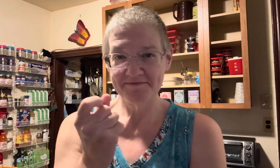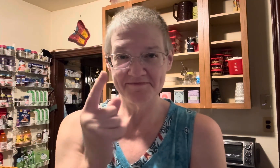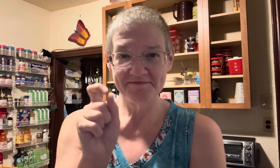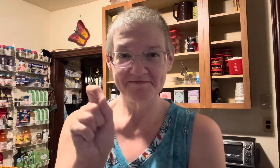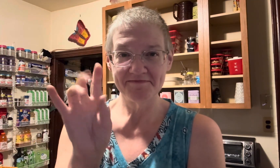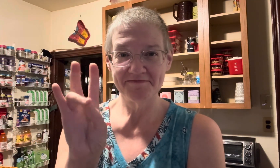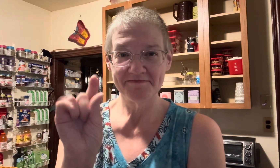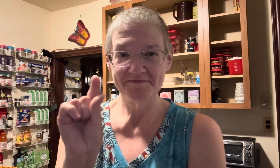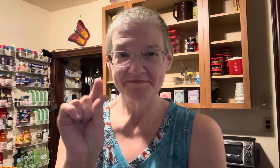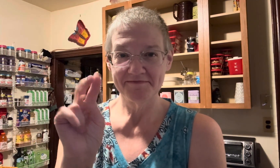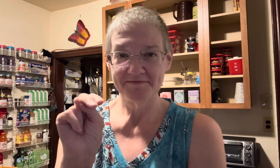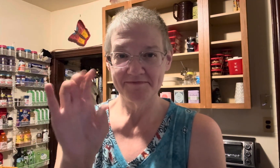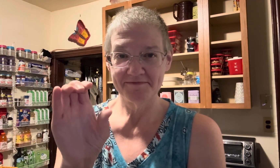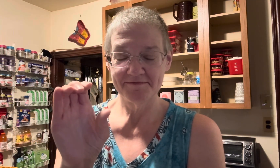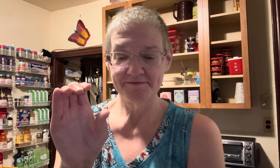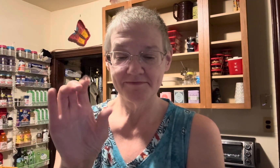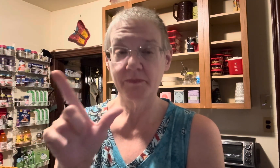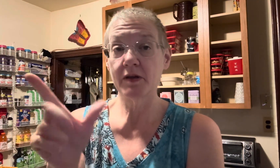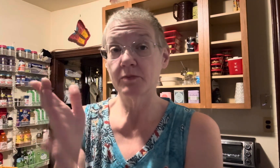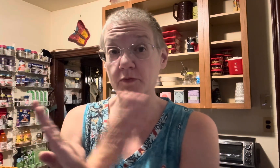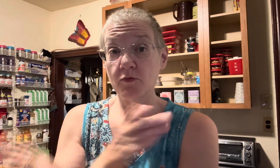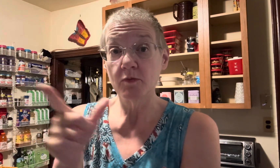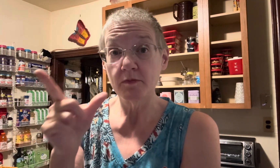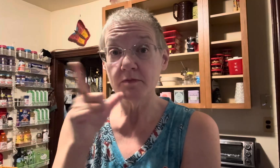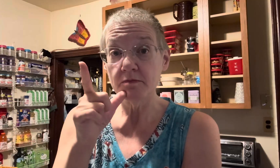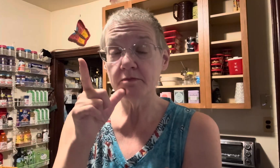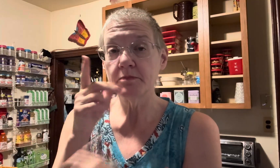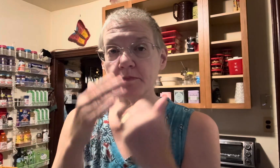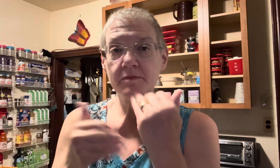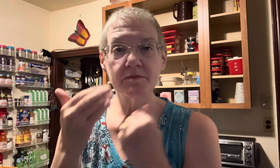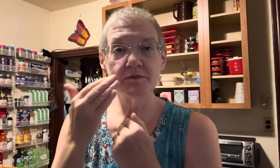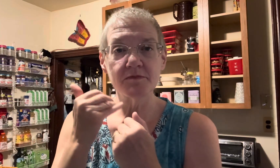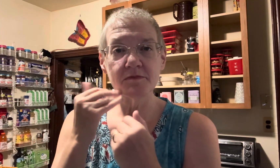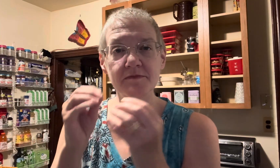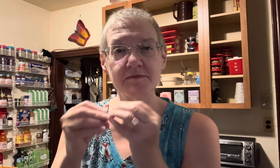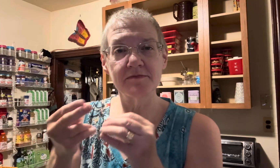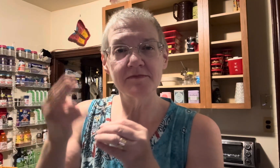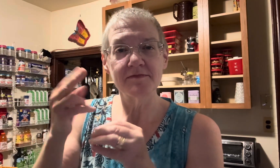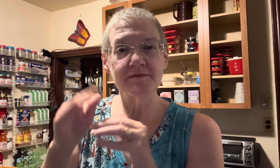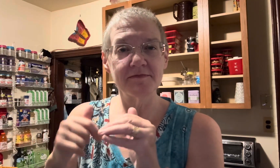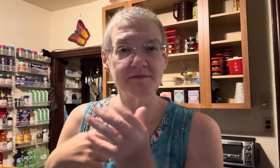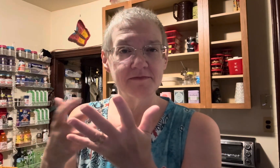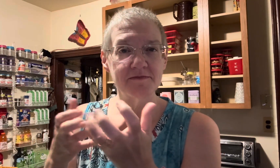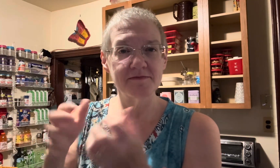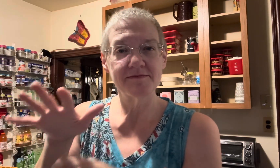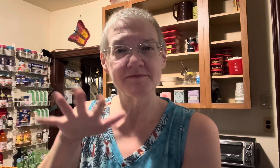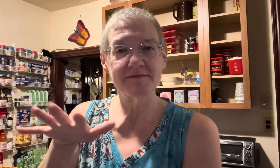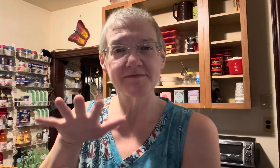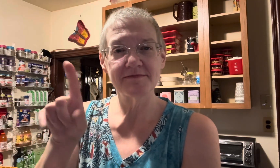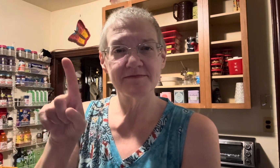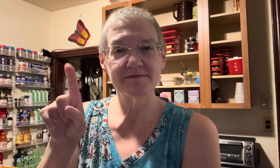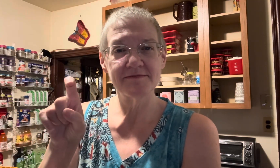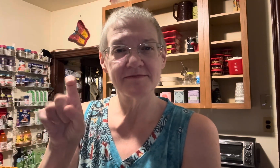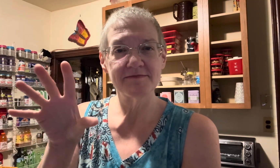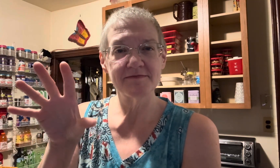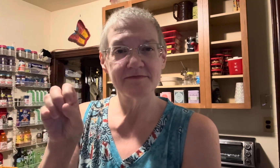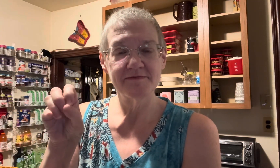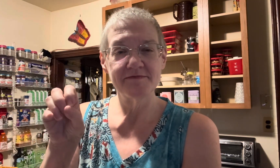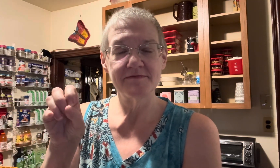all. 11.7 grams of net carbs for breakfast. And before lunch, his blood sugar has been higher than I want, about